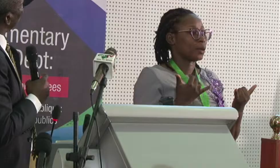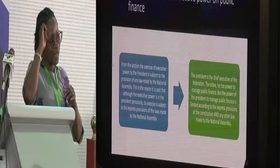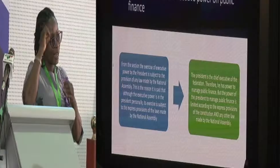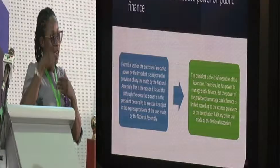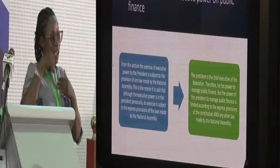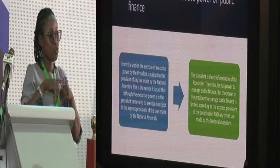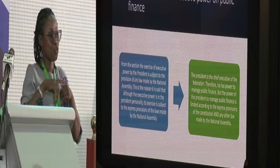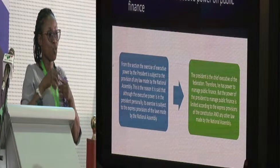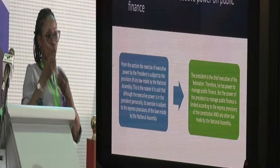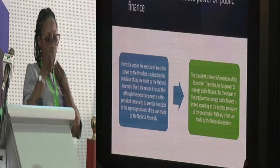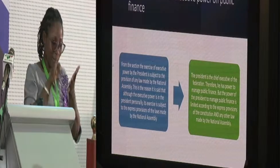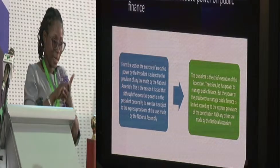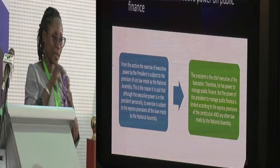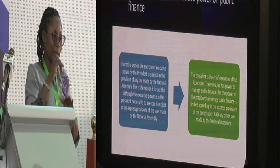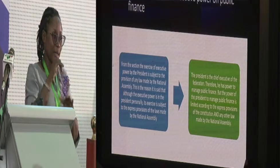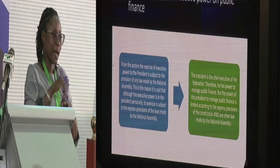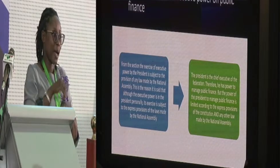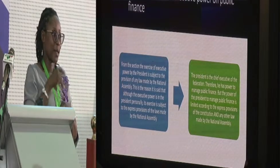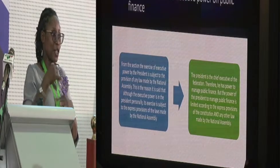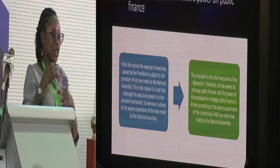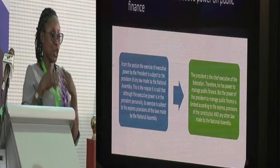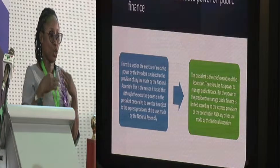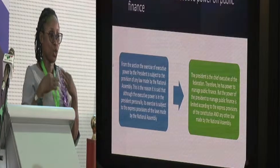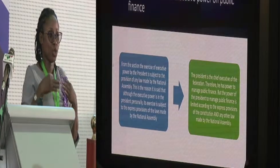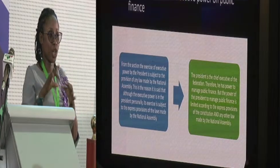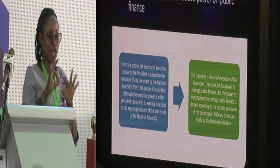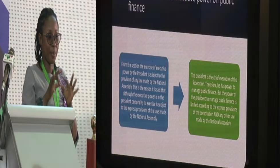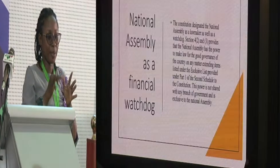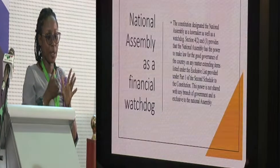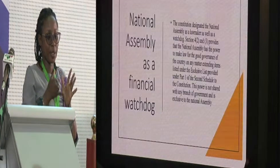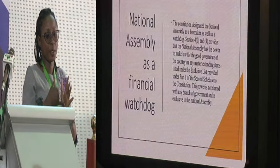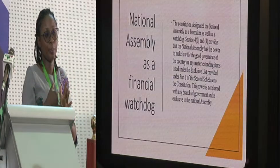this power, Constitution, and the National Assembly interprets the Constitution. Next slide.